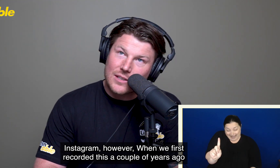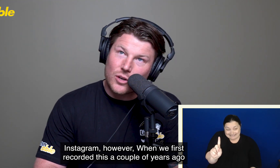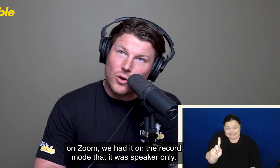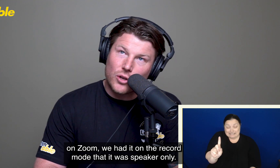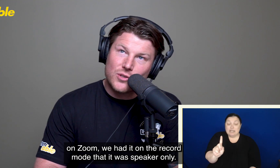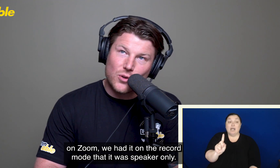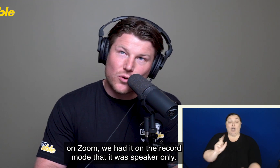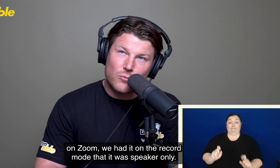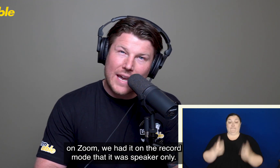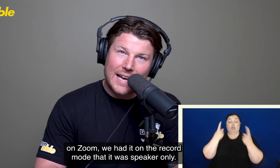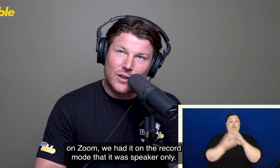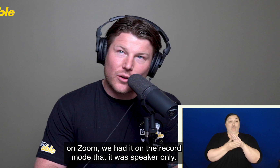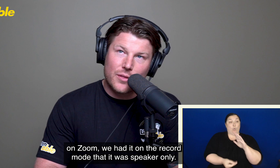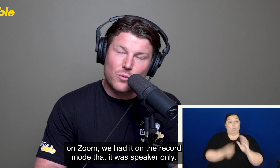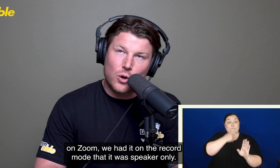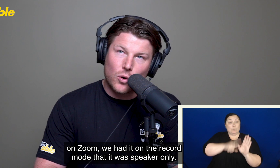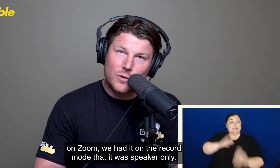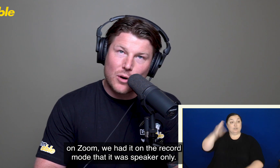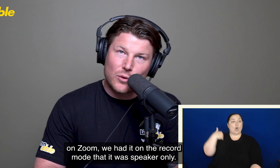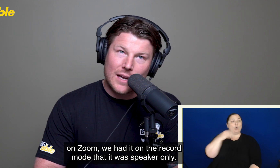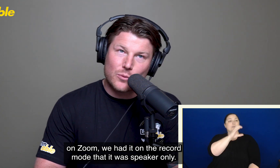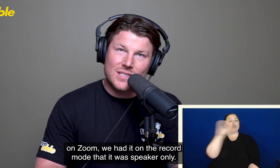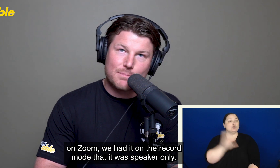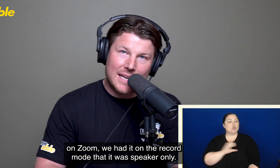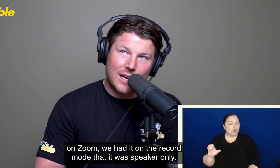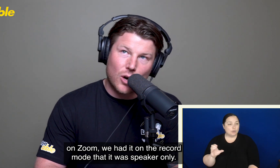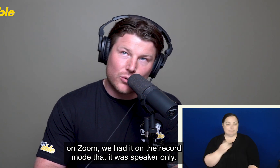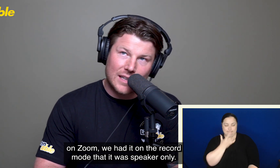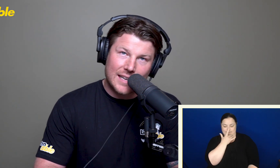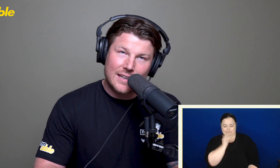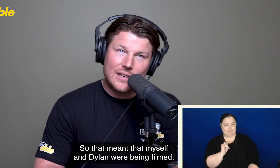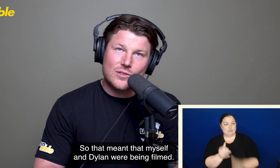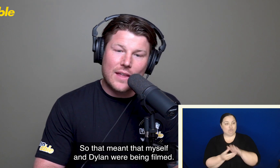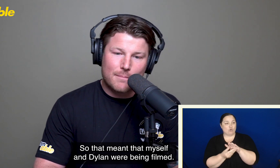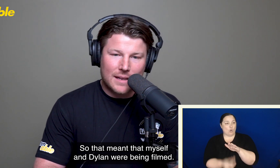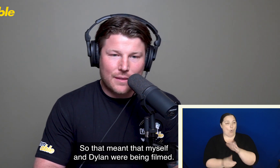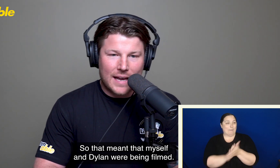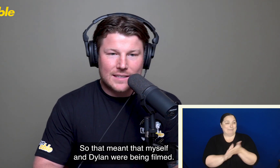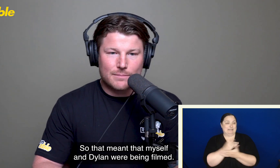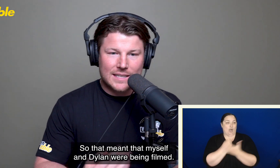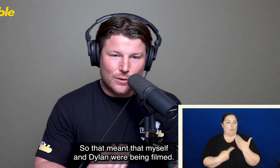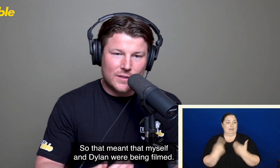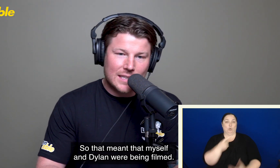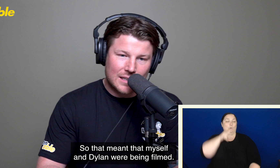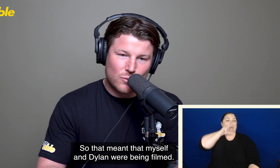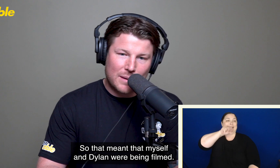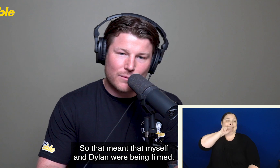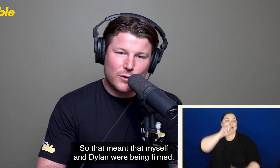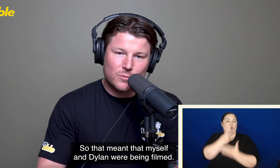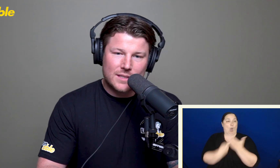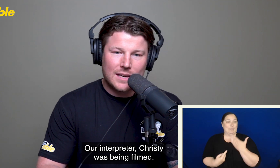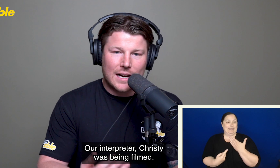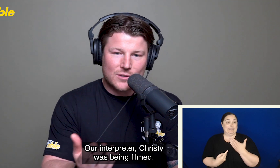years ago on Zoom, we had it on the record mode that it was speaker only. So that meant that myself and Dylan were